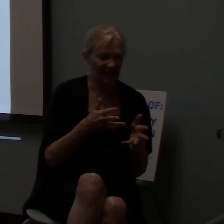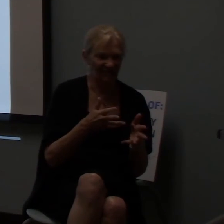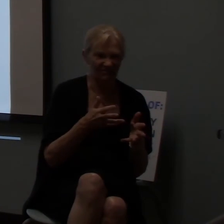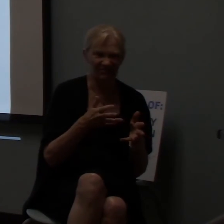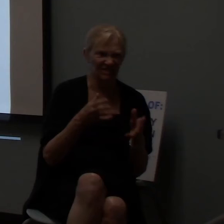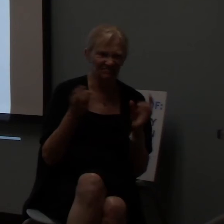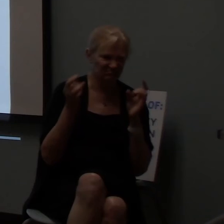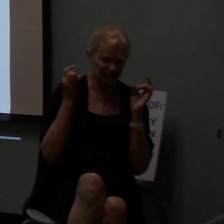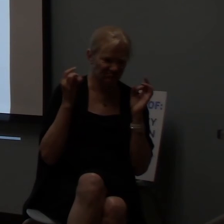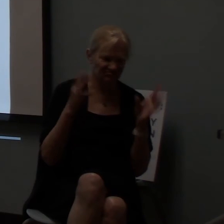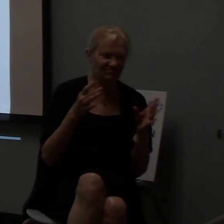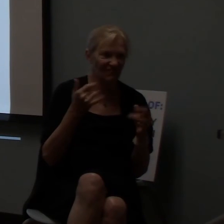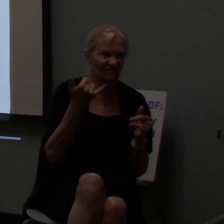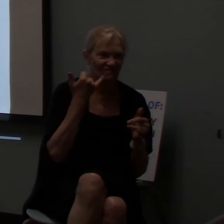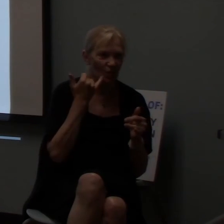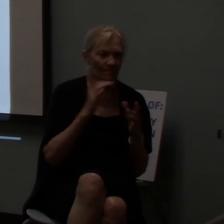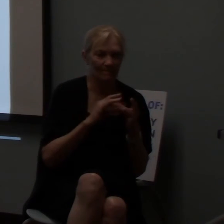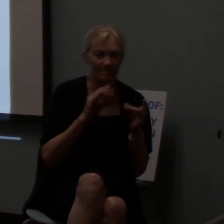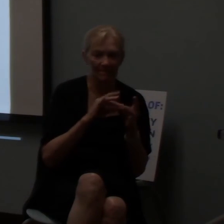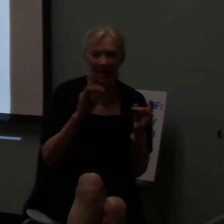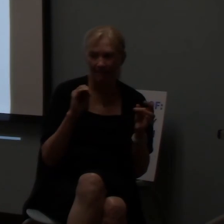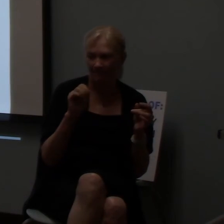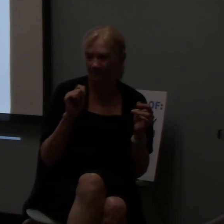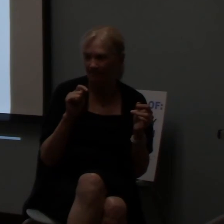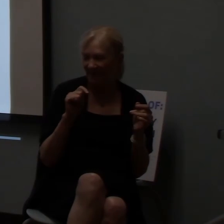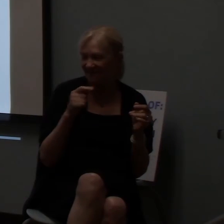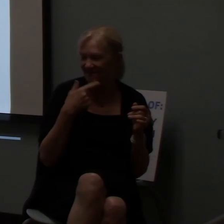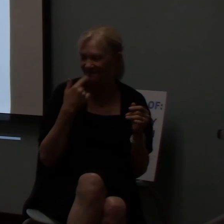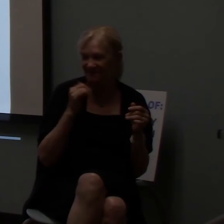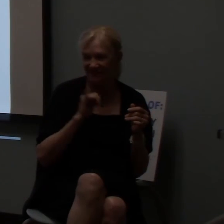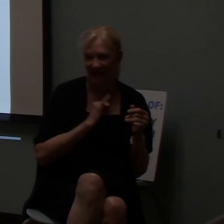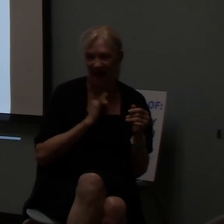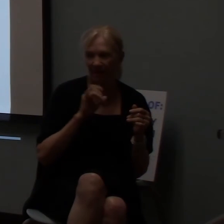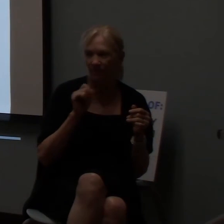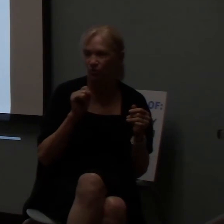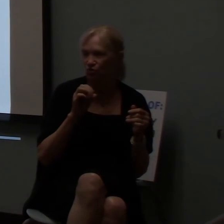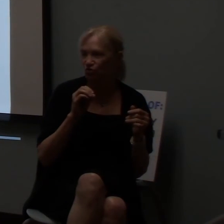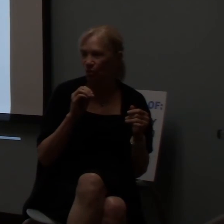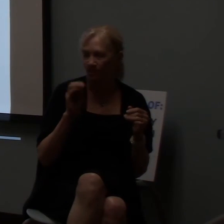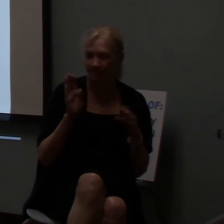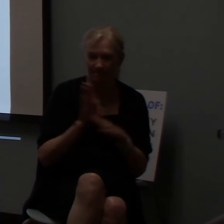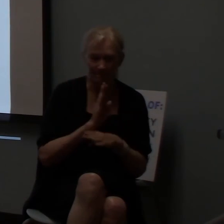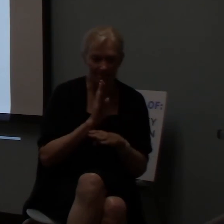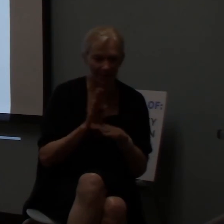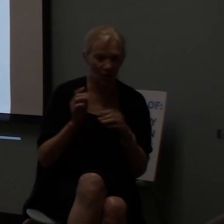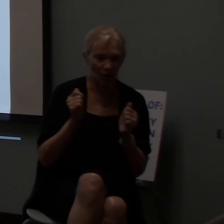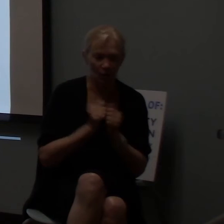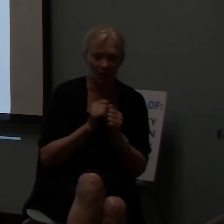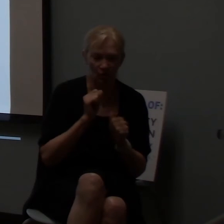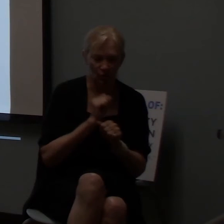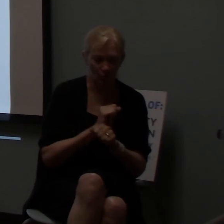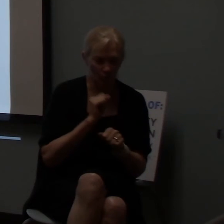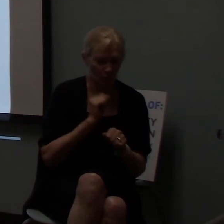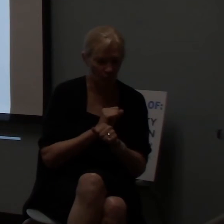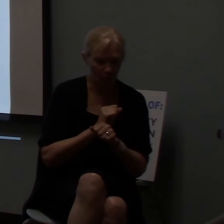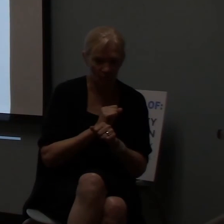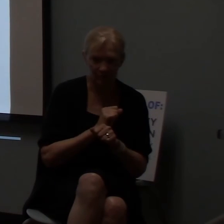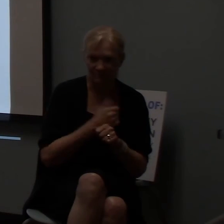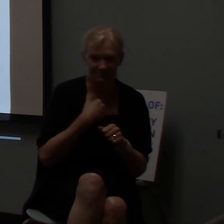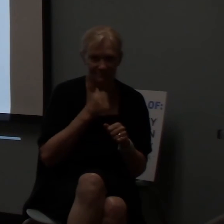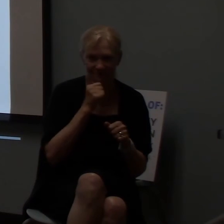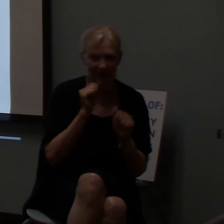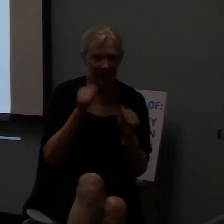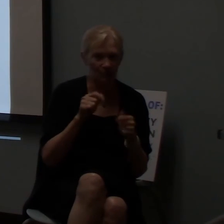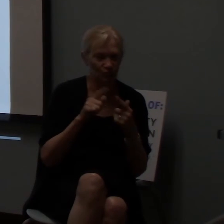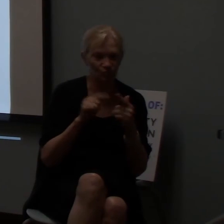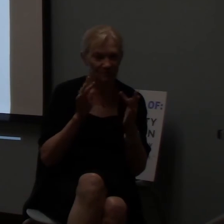nasty phone messages. Matt called him and says, Jeff, I'm so stuffed up with administrative work, I haven't been able to get back